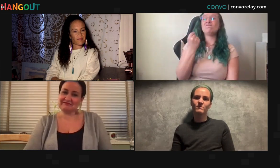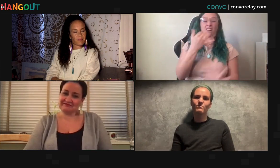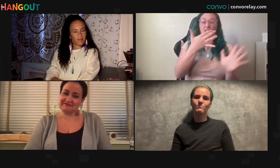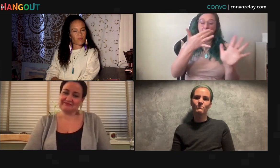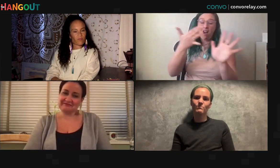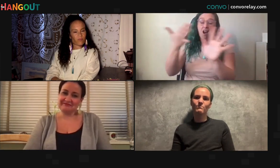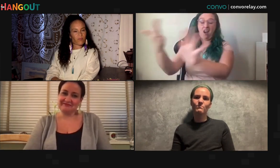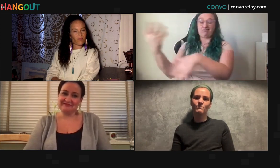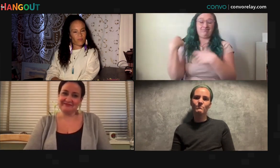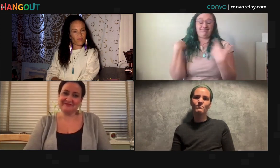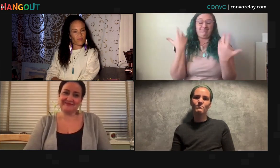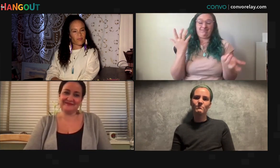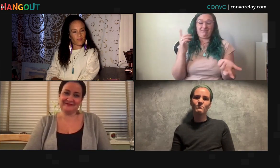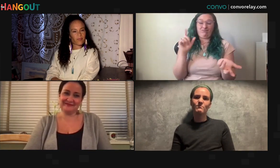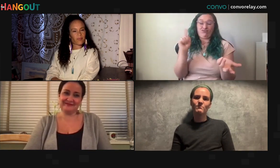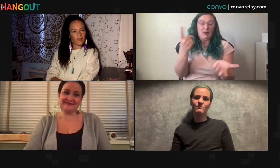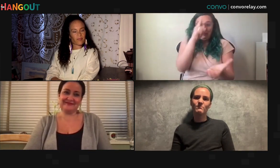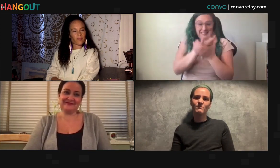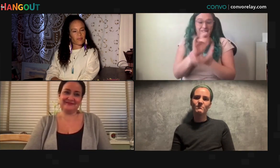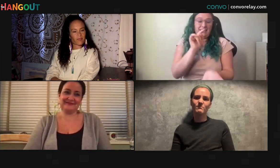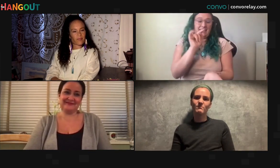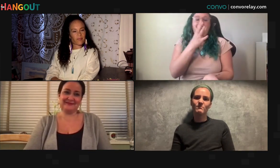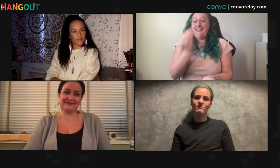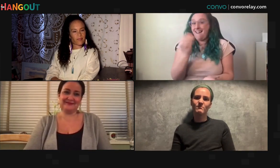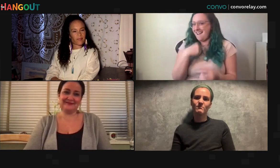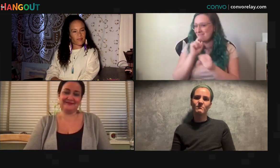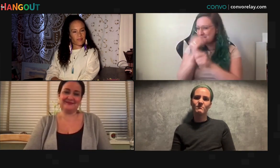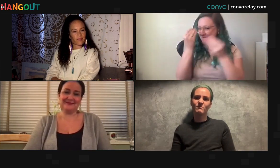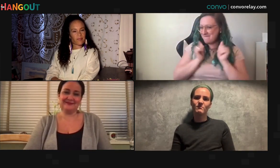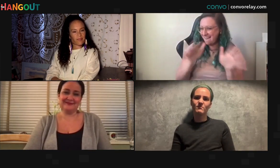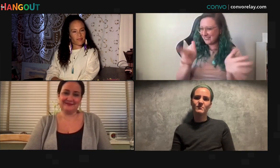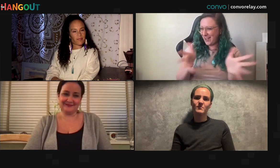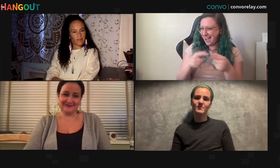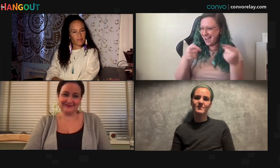word manifestation was until 2019